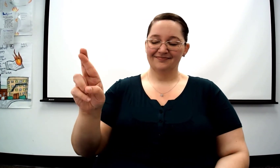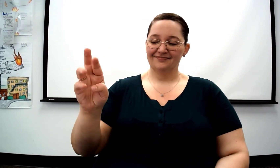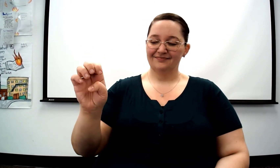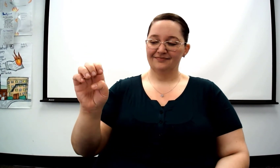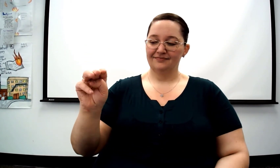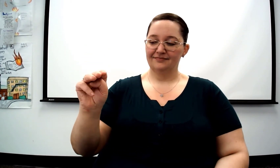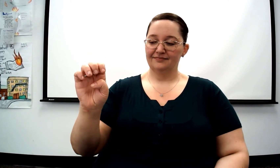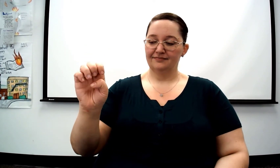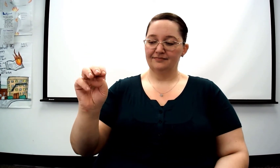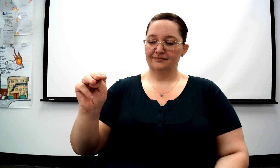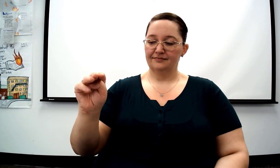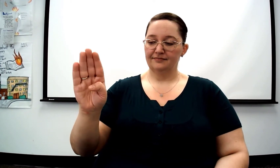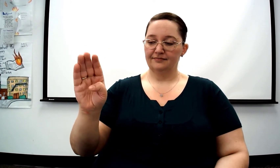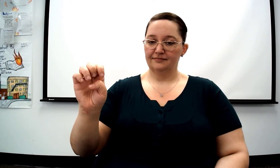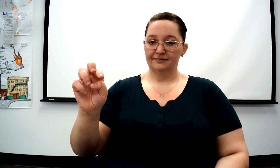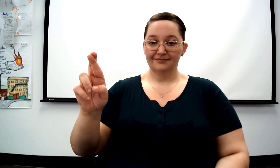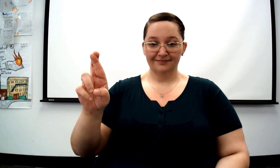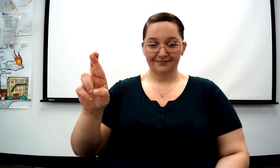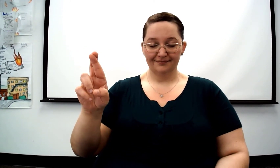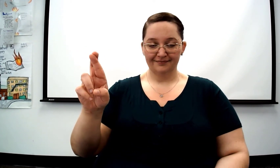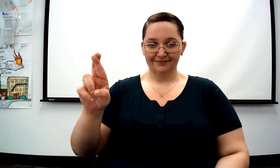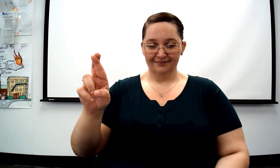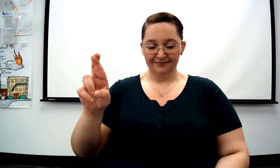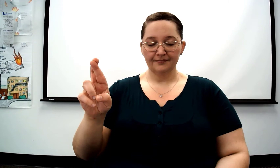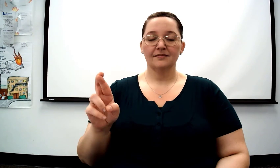Number 17, remember.